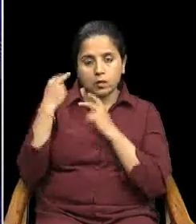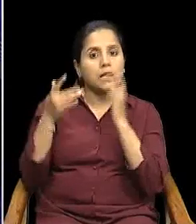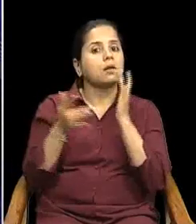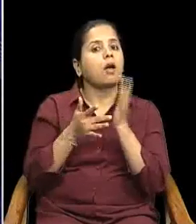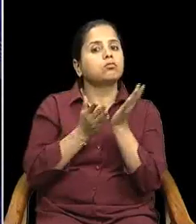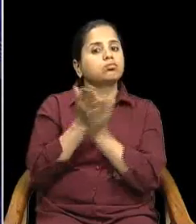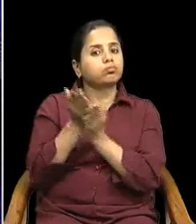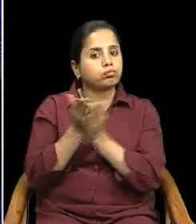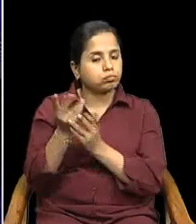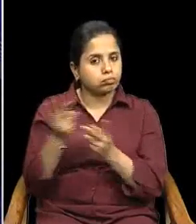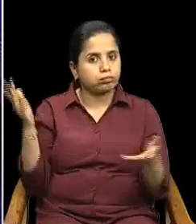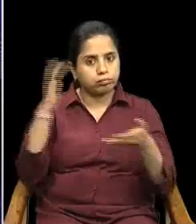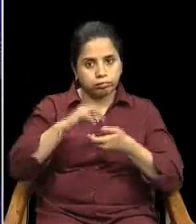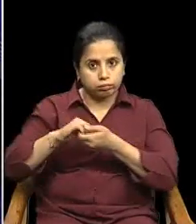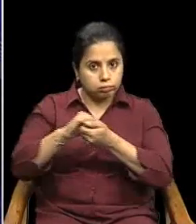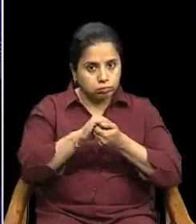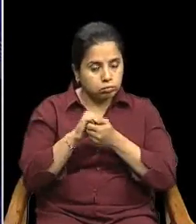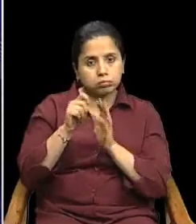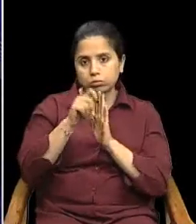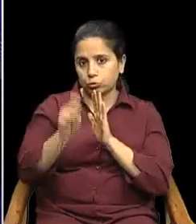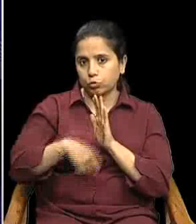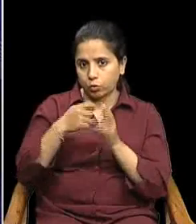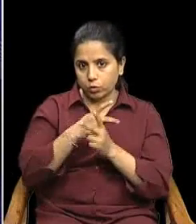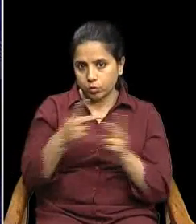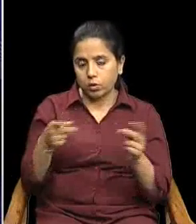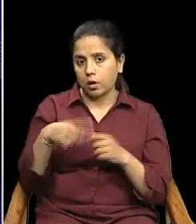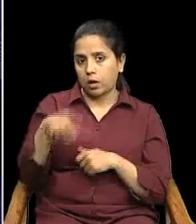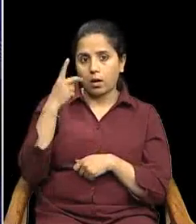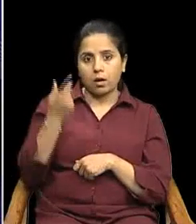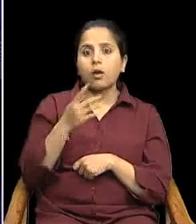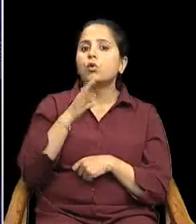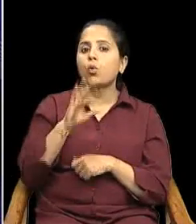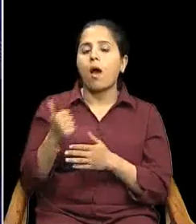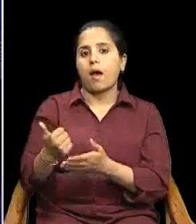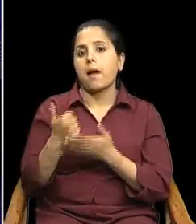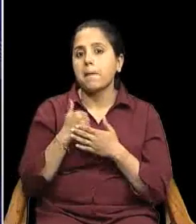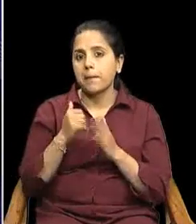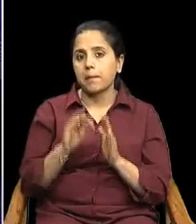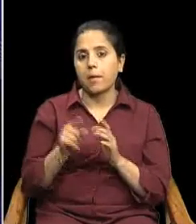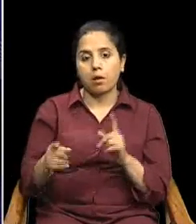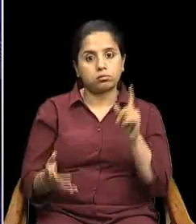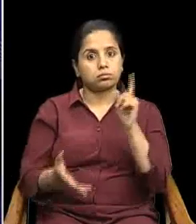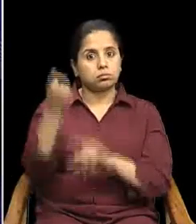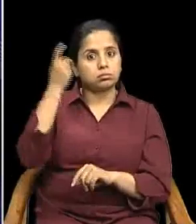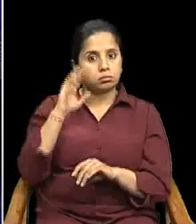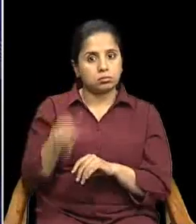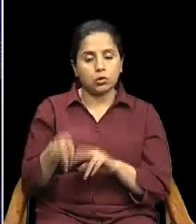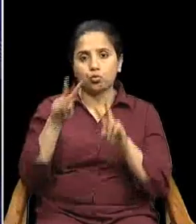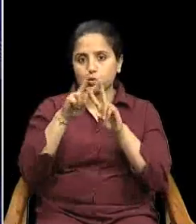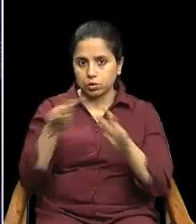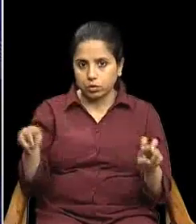techniques, collaboration projects, they are really helpful in achieving the